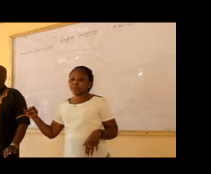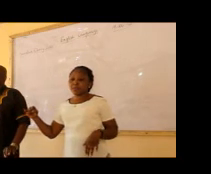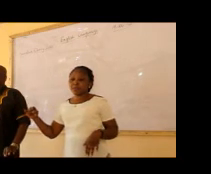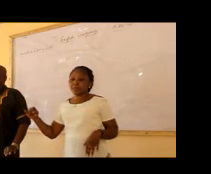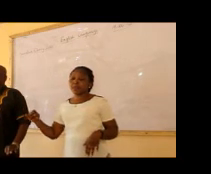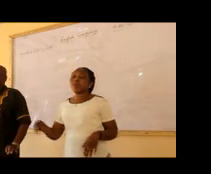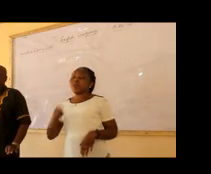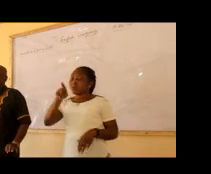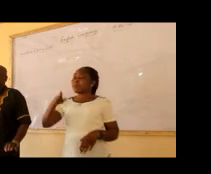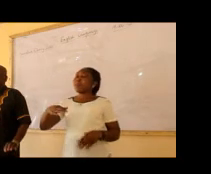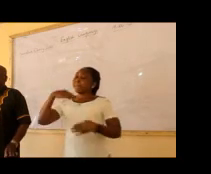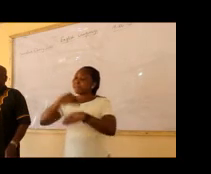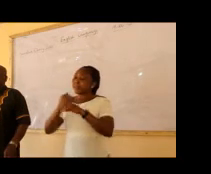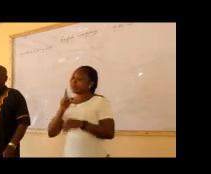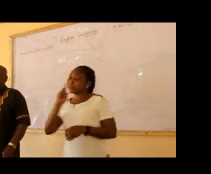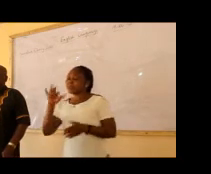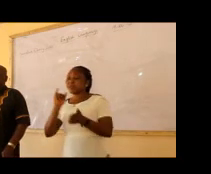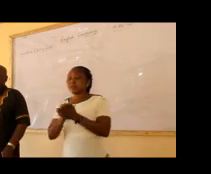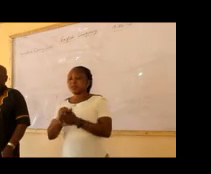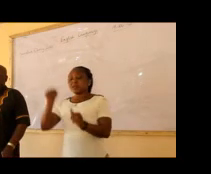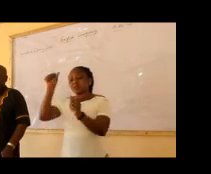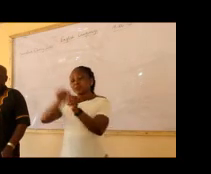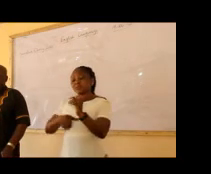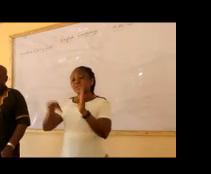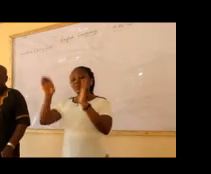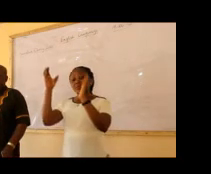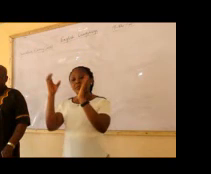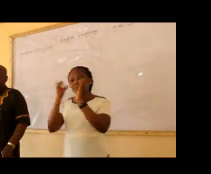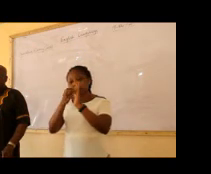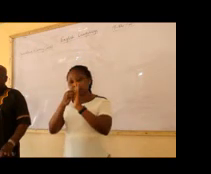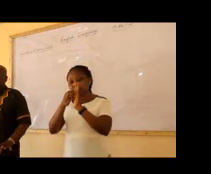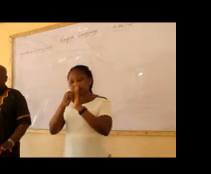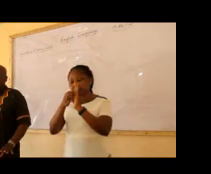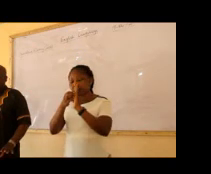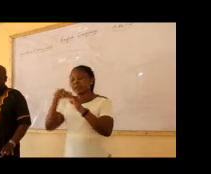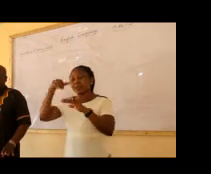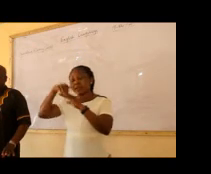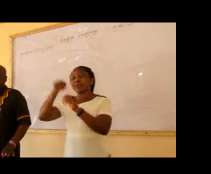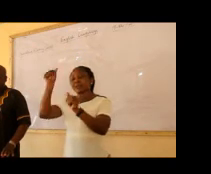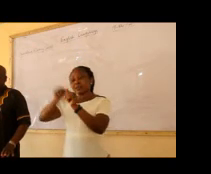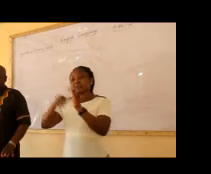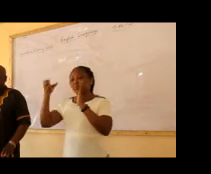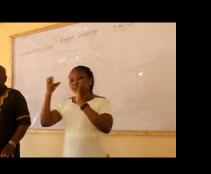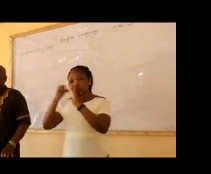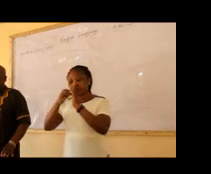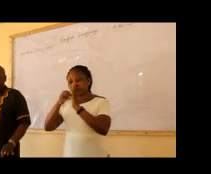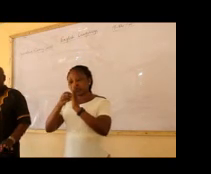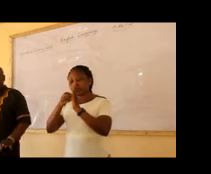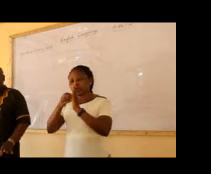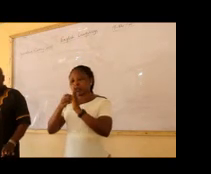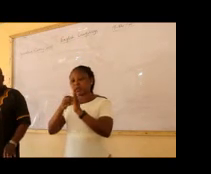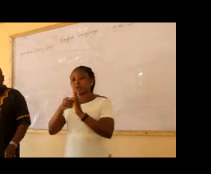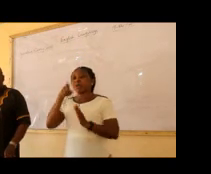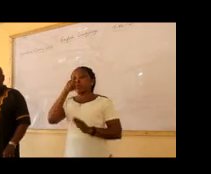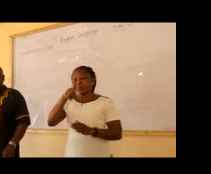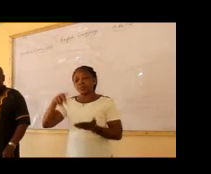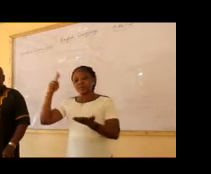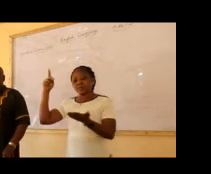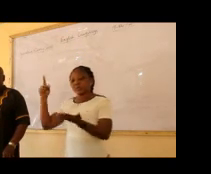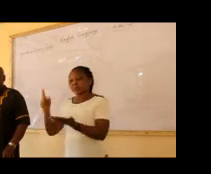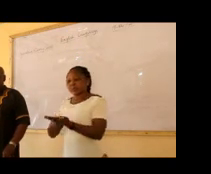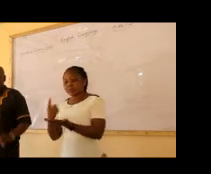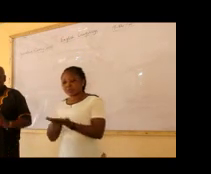and you make sure that each paragraph, in each paragraph, you